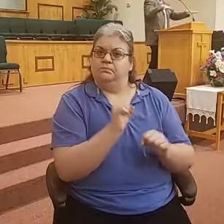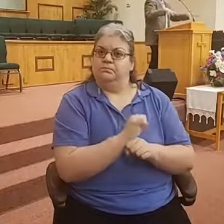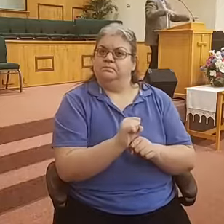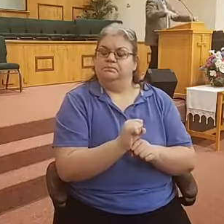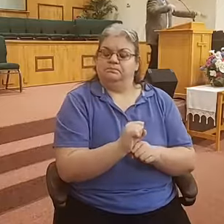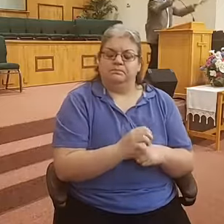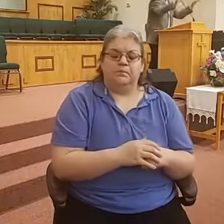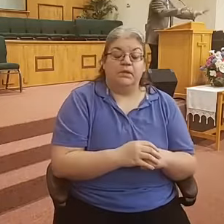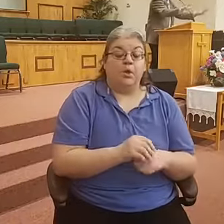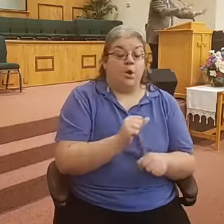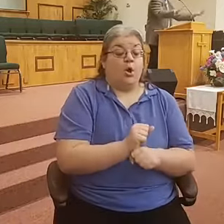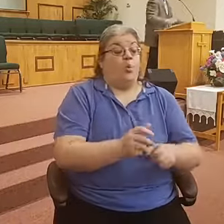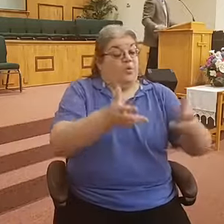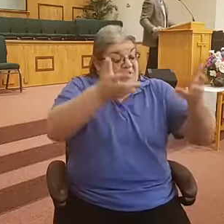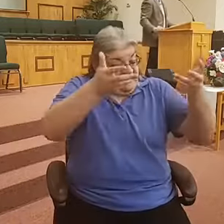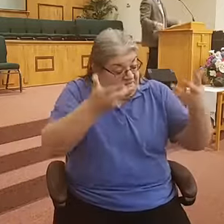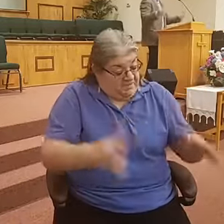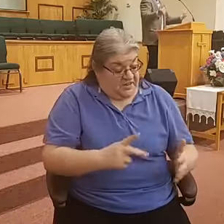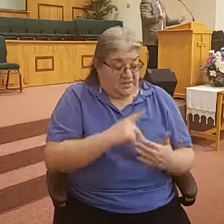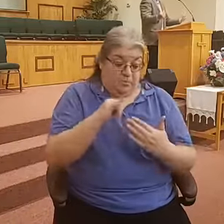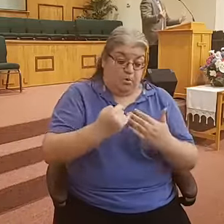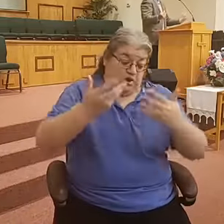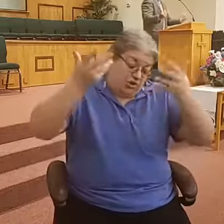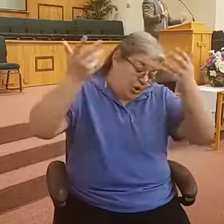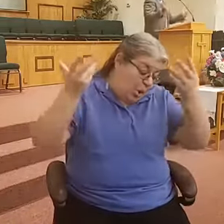when the work is done, when the project is over,